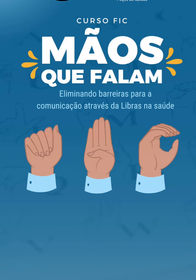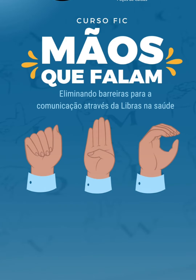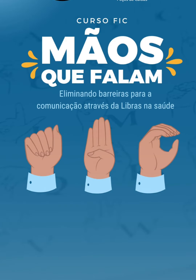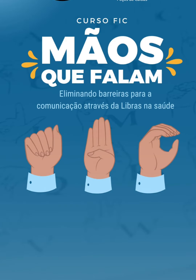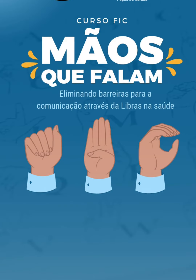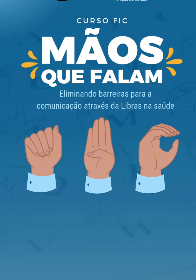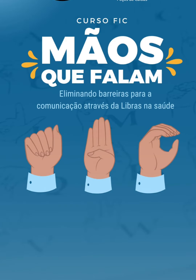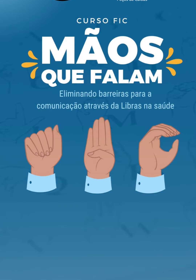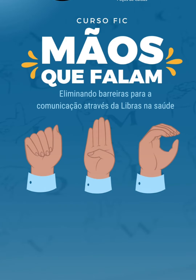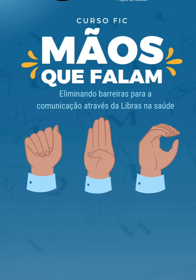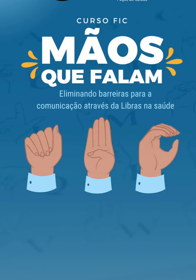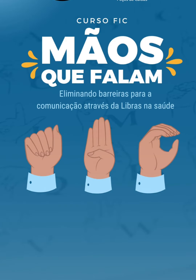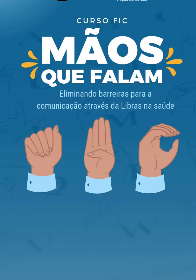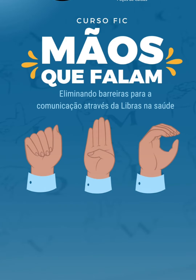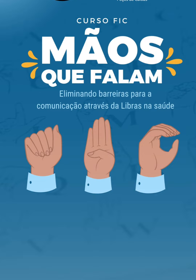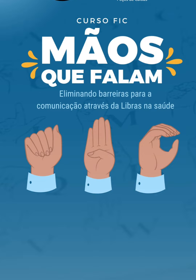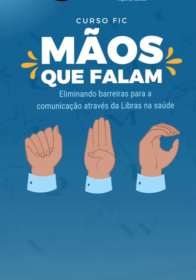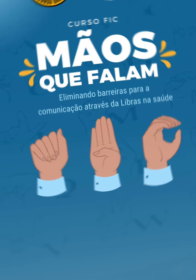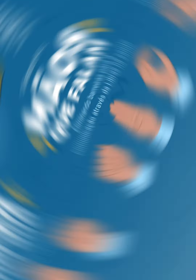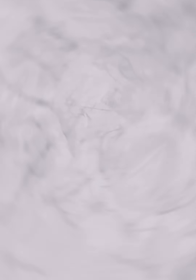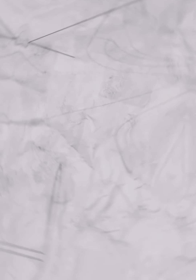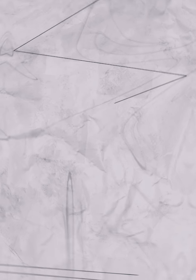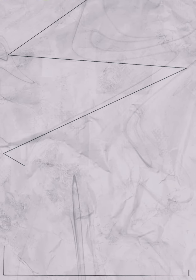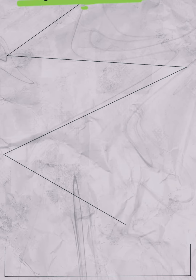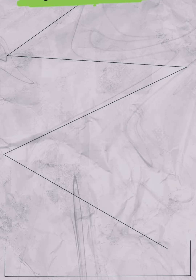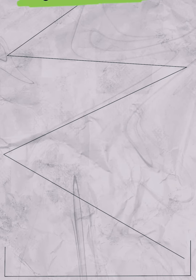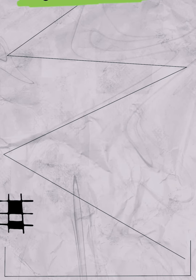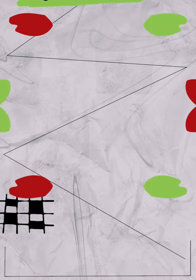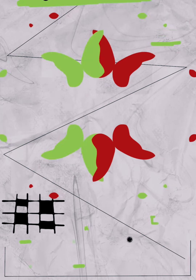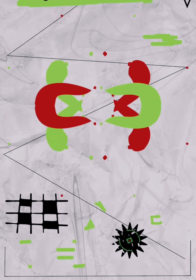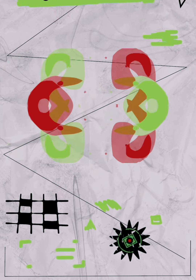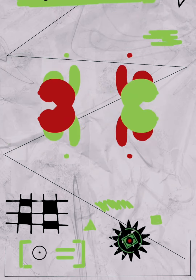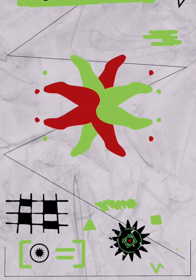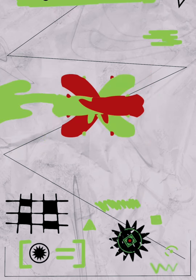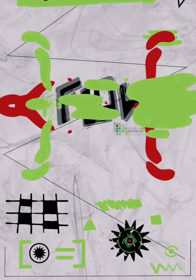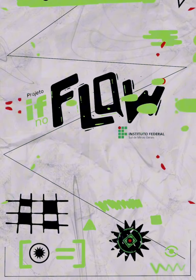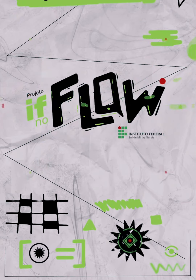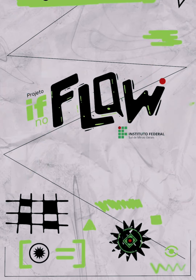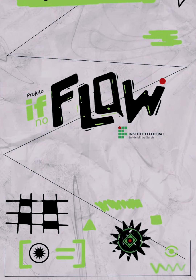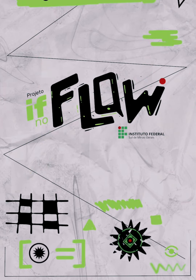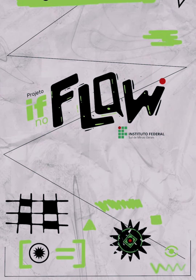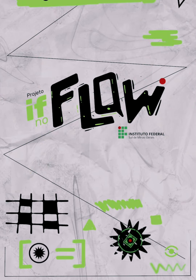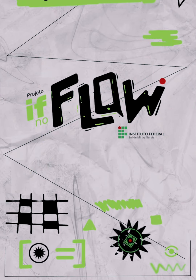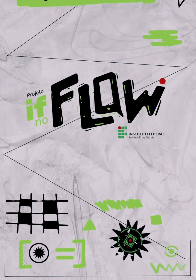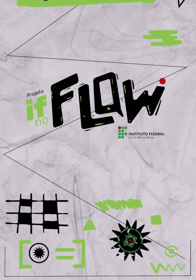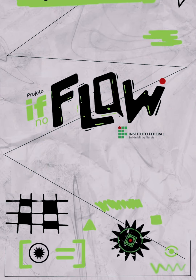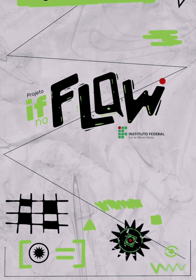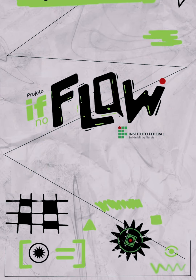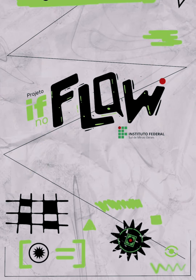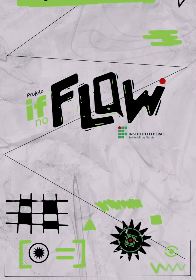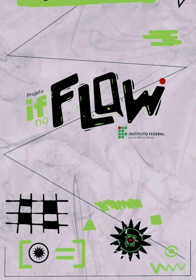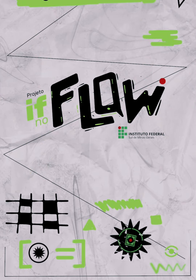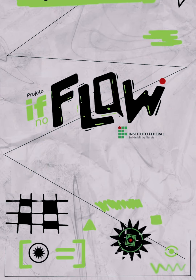clouds below I ain't worried about it I ain't worried about it